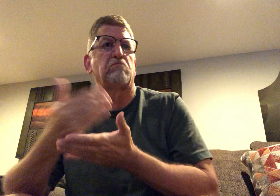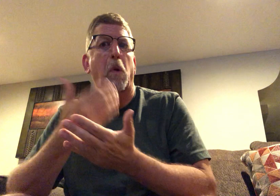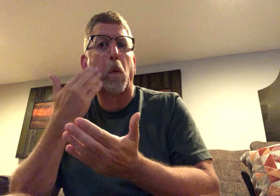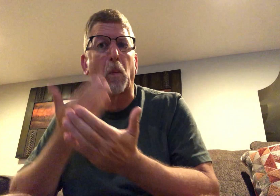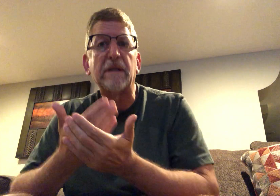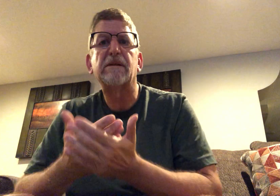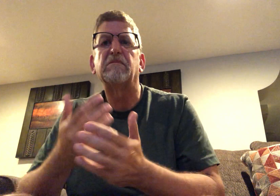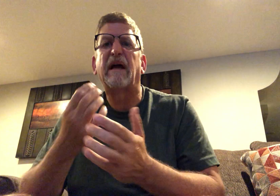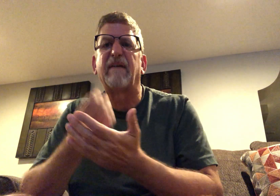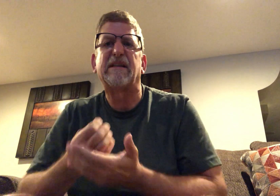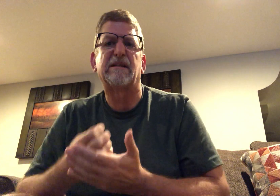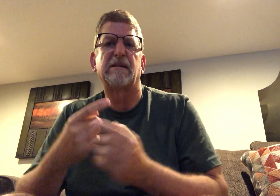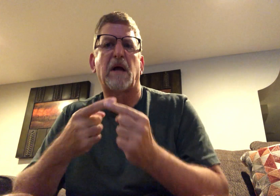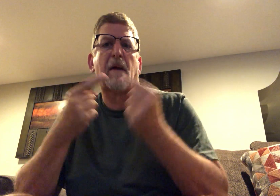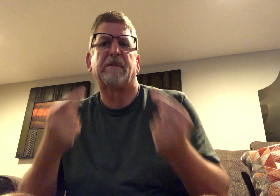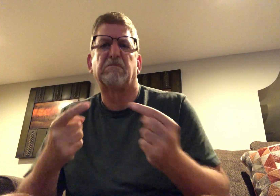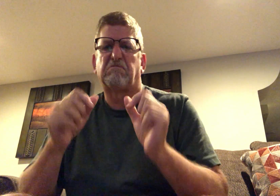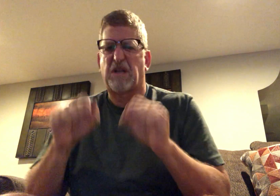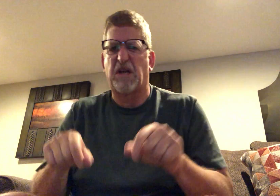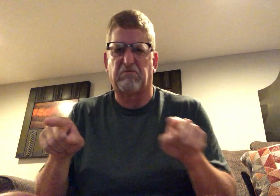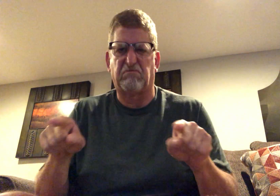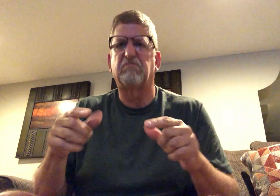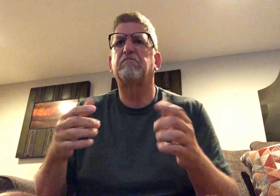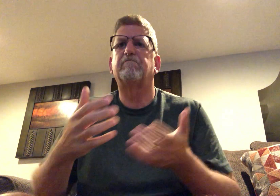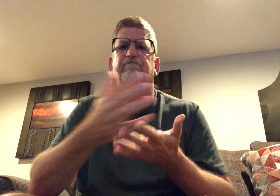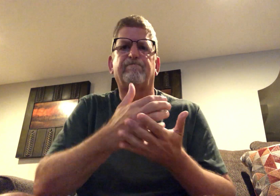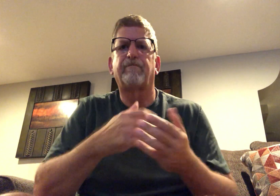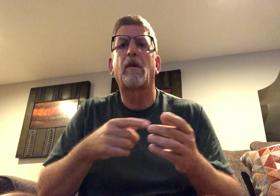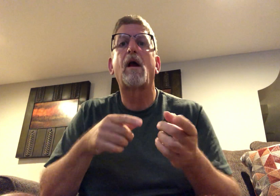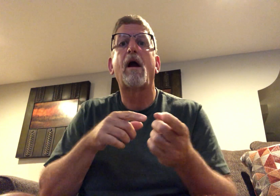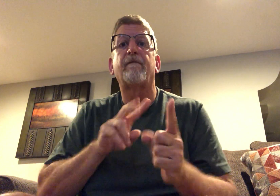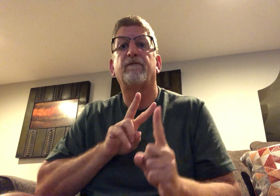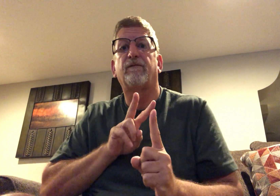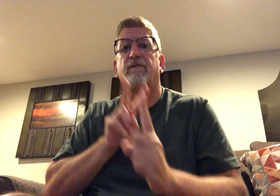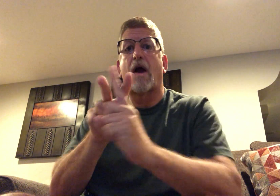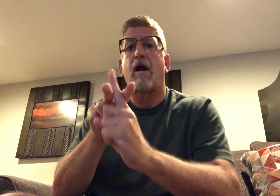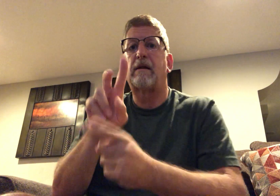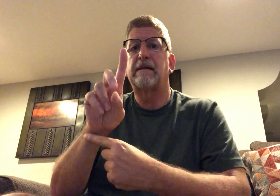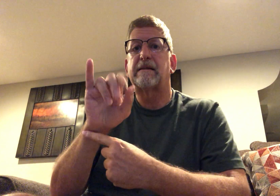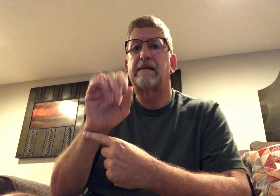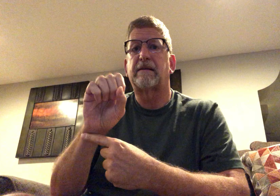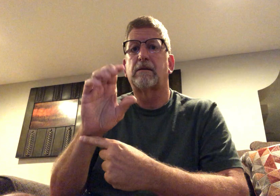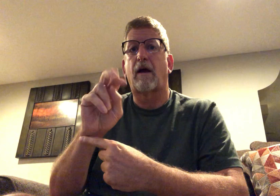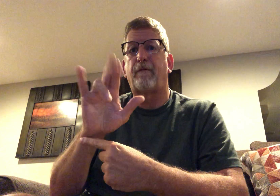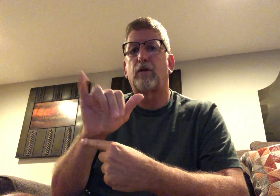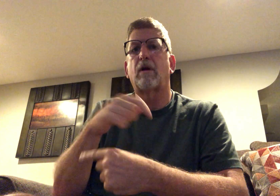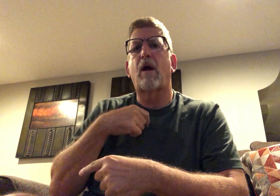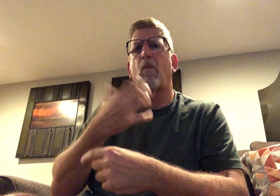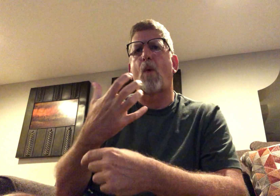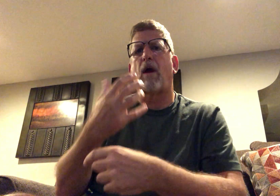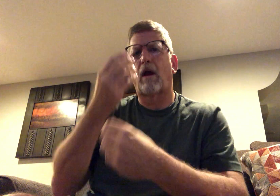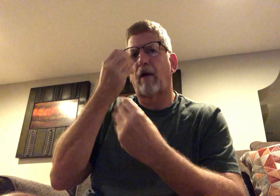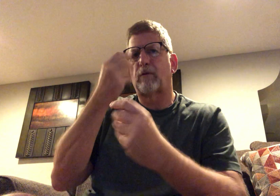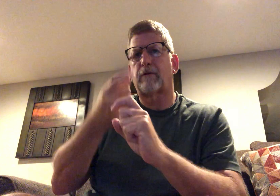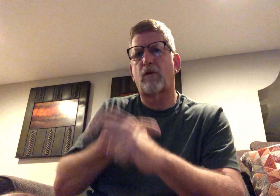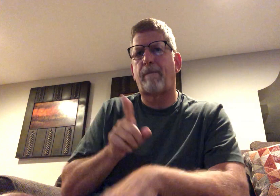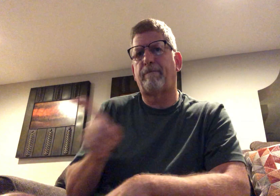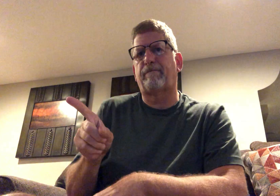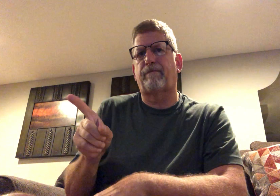chills, or other signs of infection, liver or kidney problems, are pregnant, breastfeeding, or plan to become pregnant. Common side effects include low red blood cell